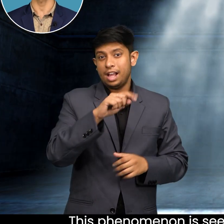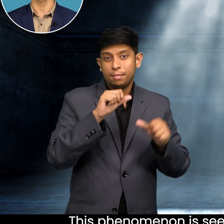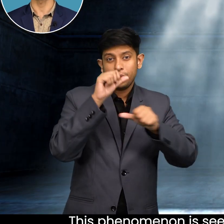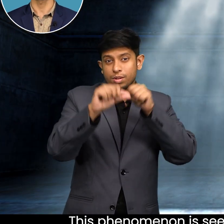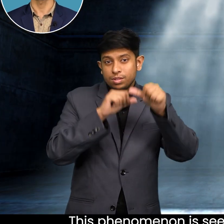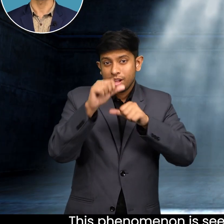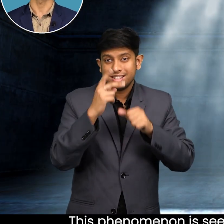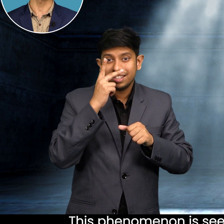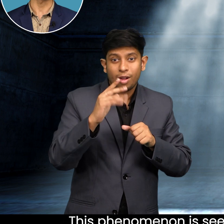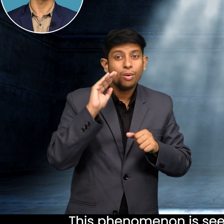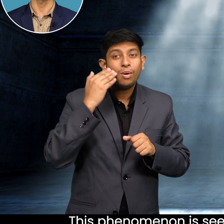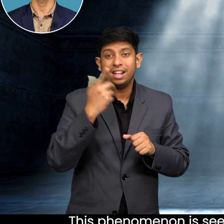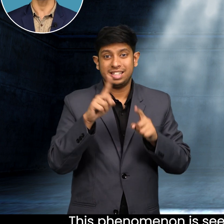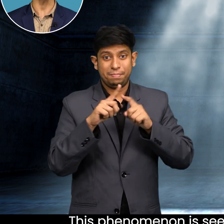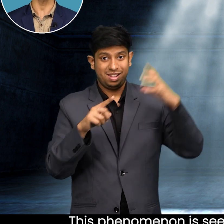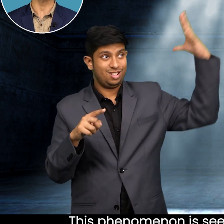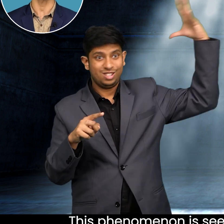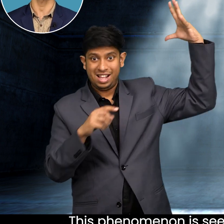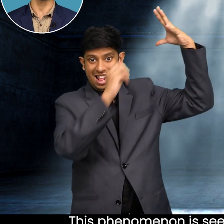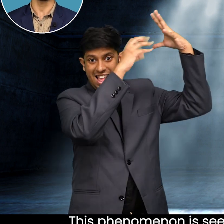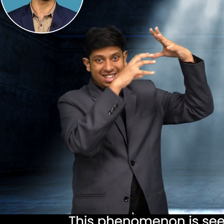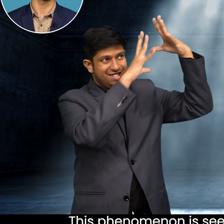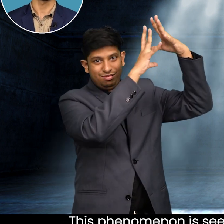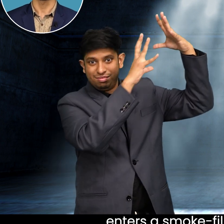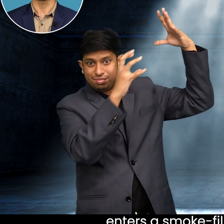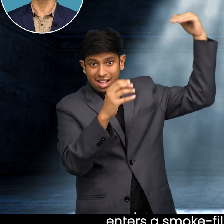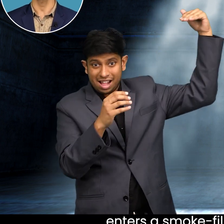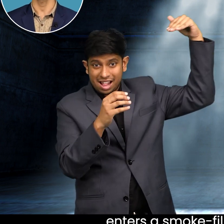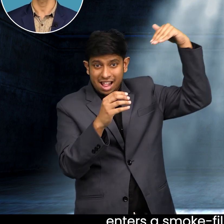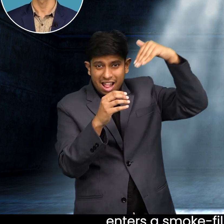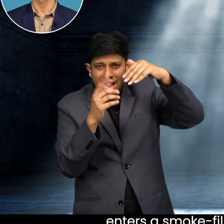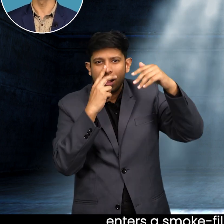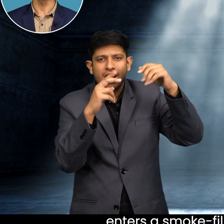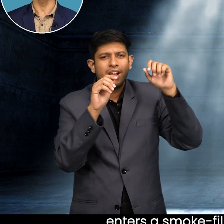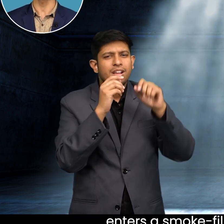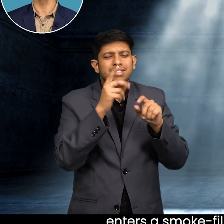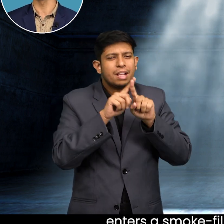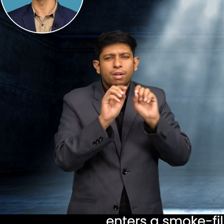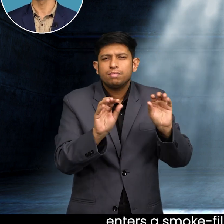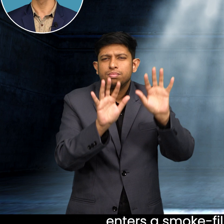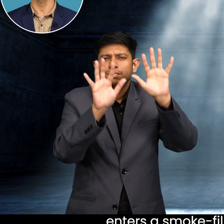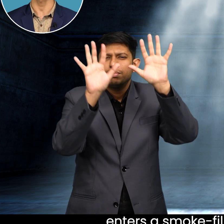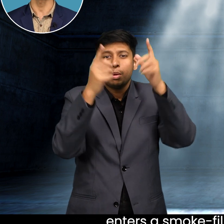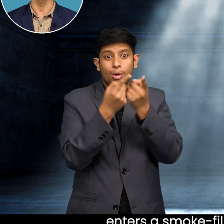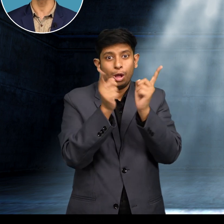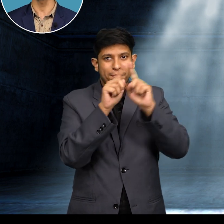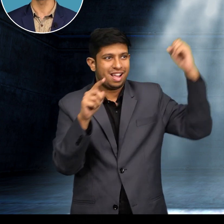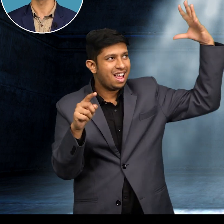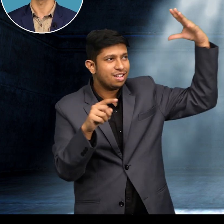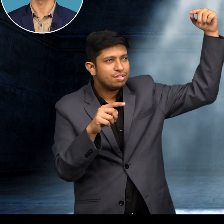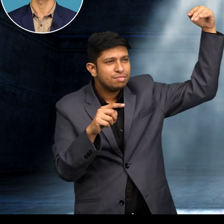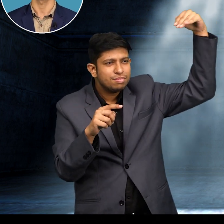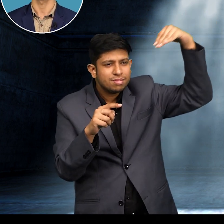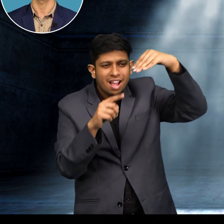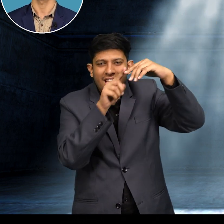This phenomenon is seen when a fine beam of sunlight enters a smoke filled room through a small hole.